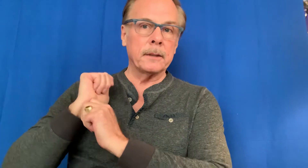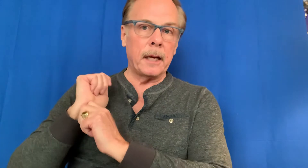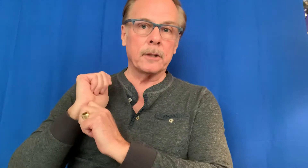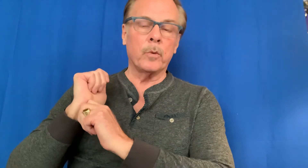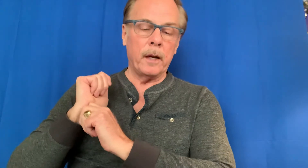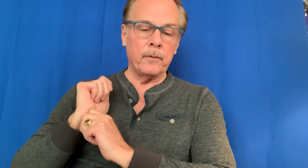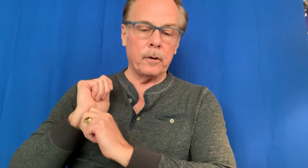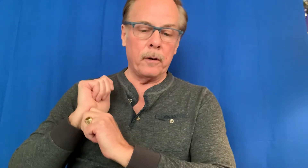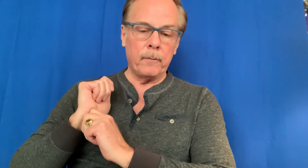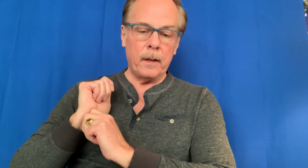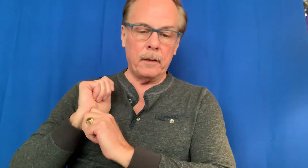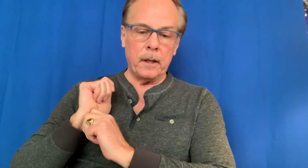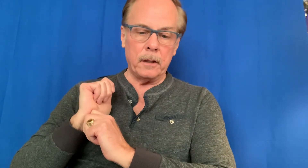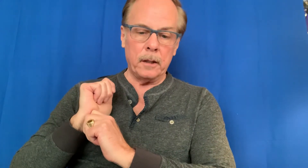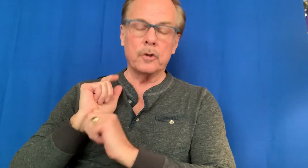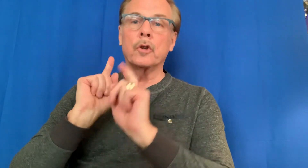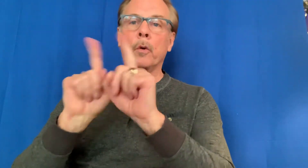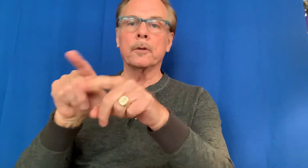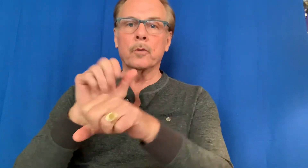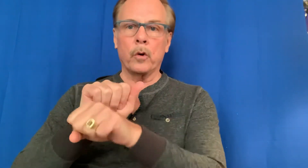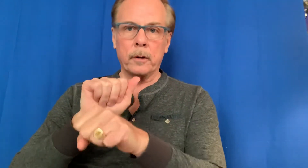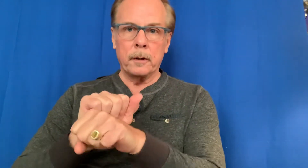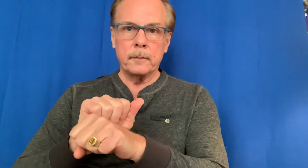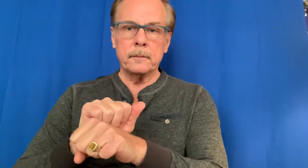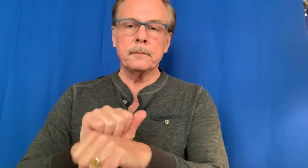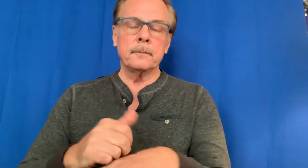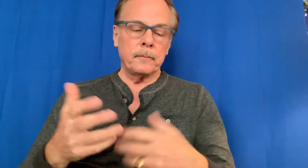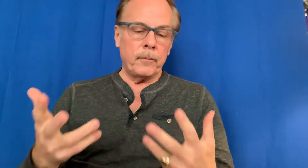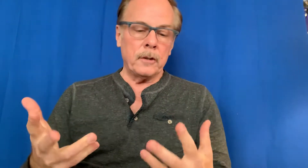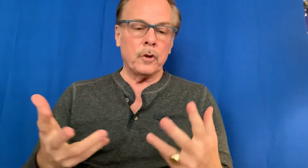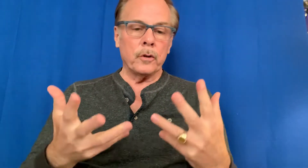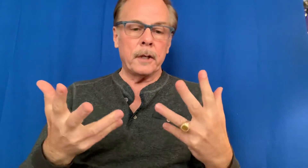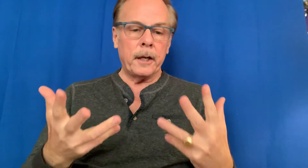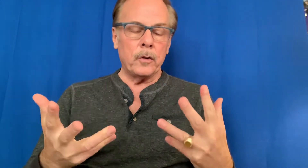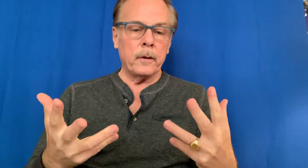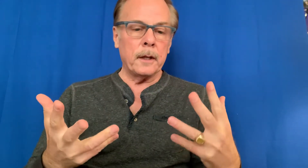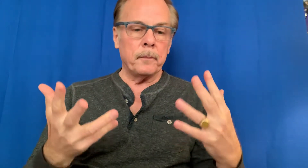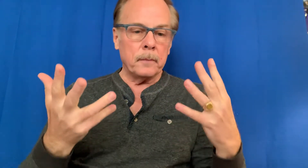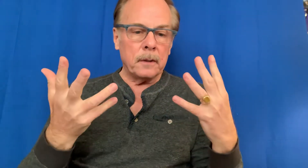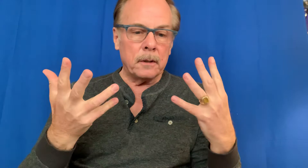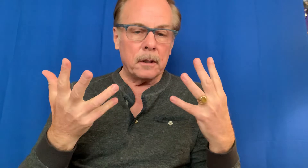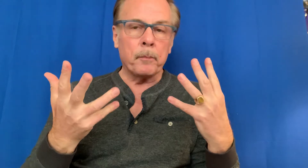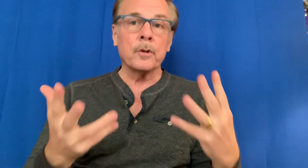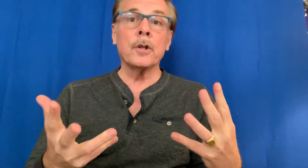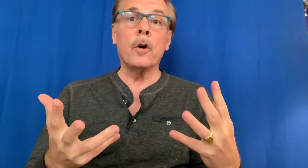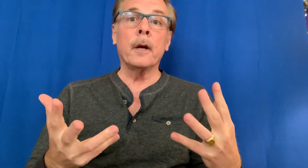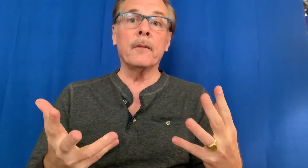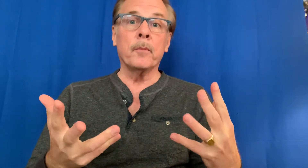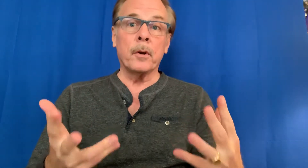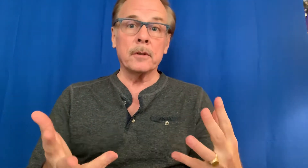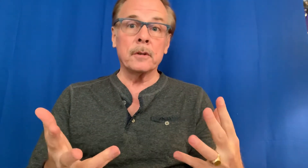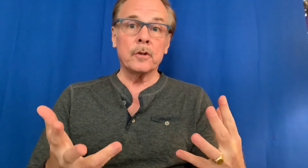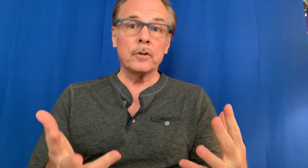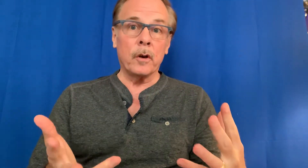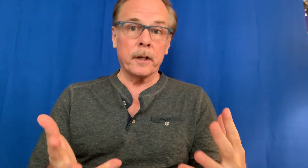axe, whatever. And then he's going to work. So you're taking on the persona of the person that you're talking